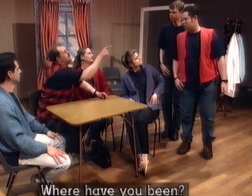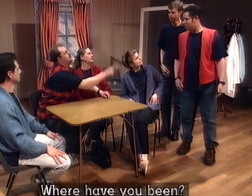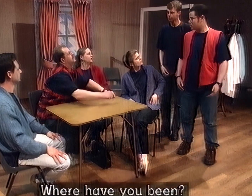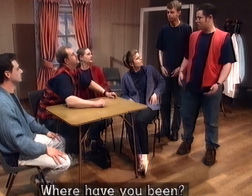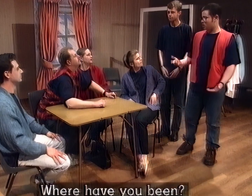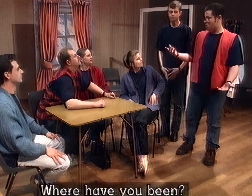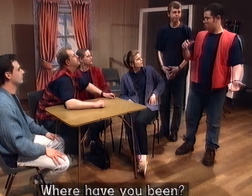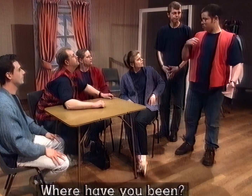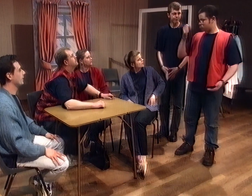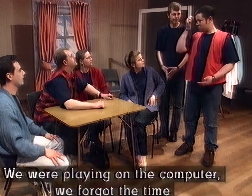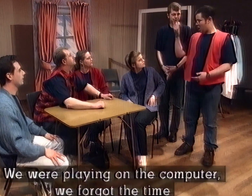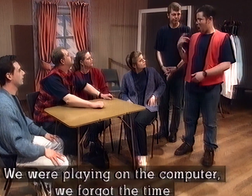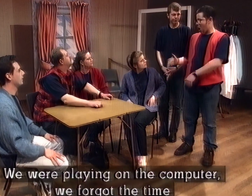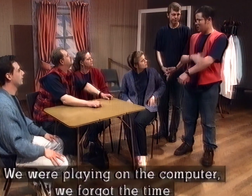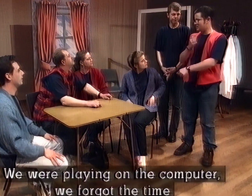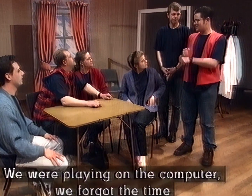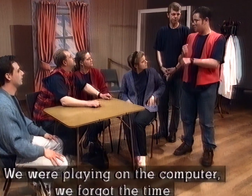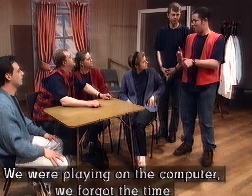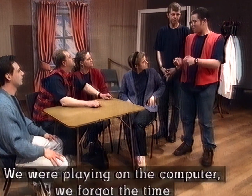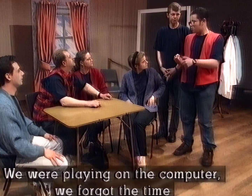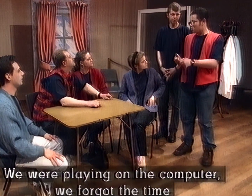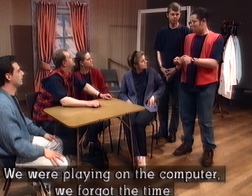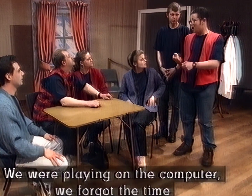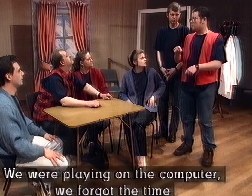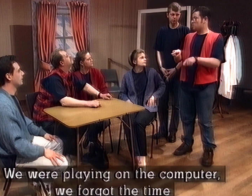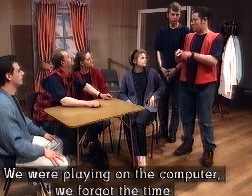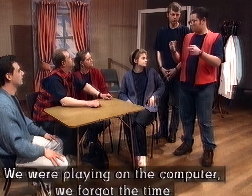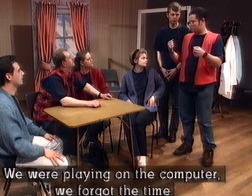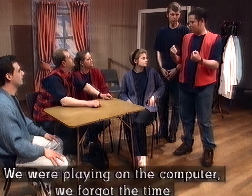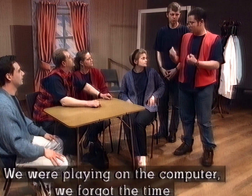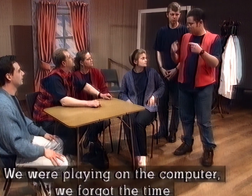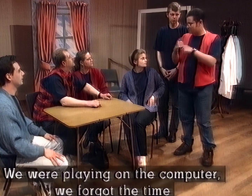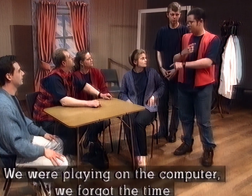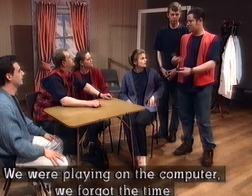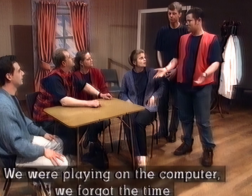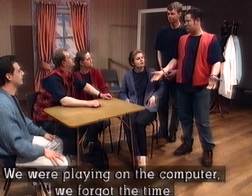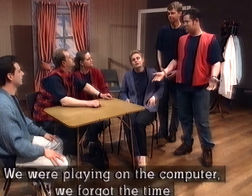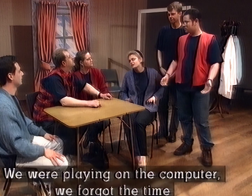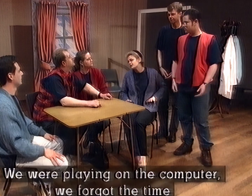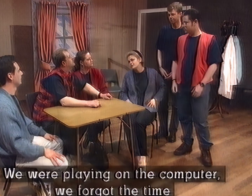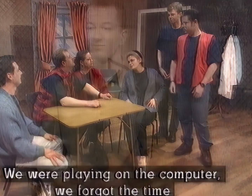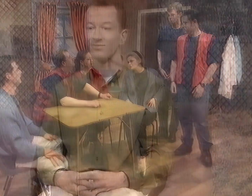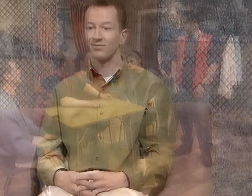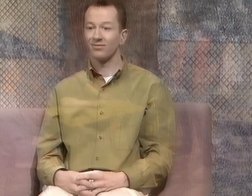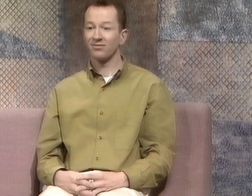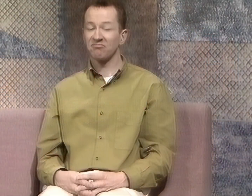Where have you been? Oh, look, we were playing on the computer and we forgot what time it was, then we missed the bus.